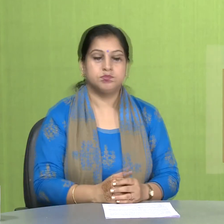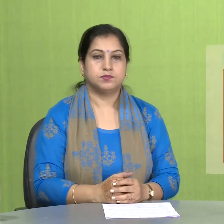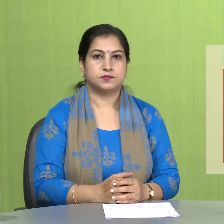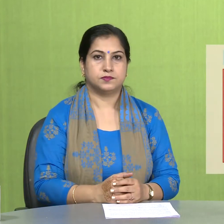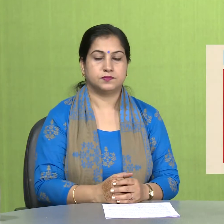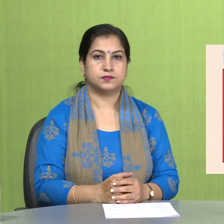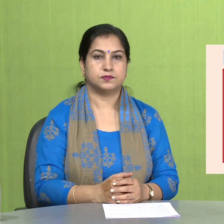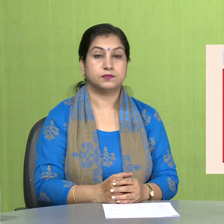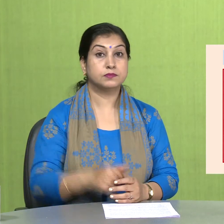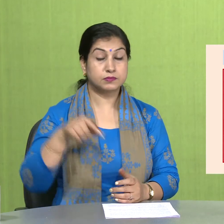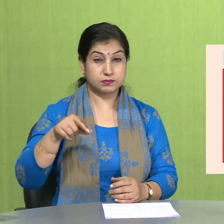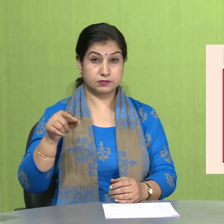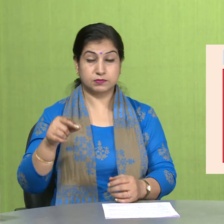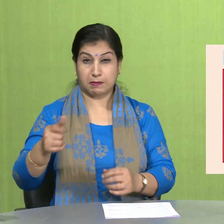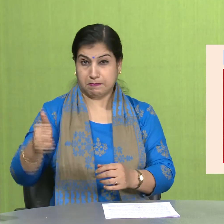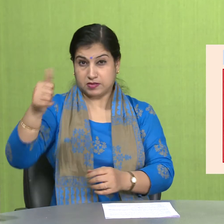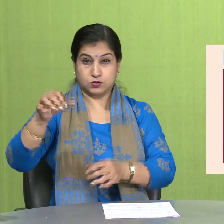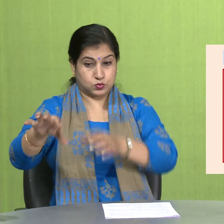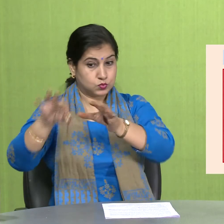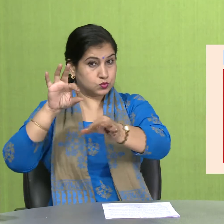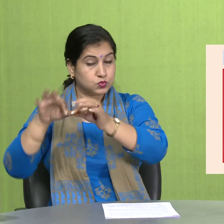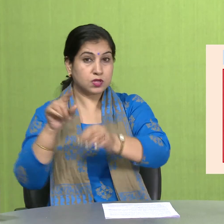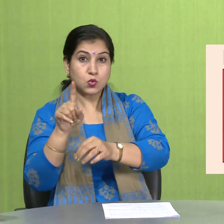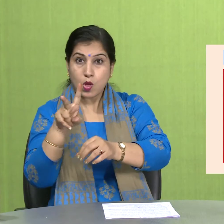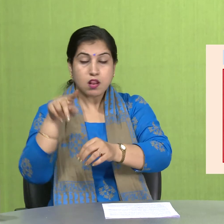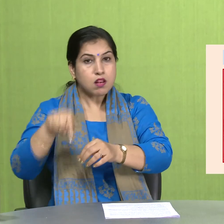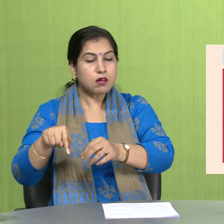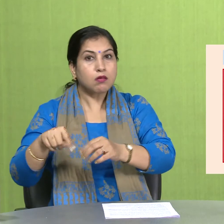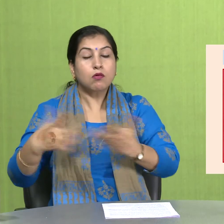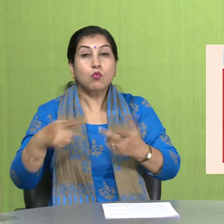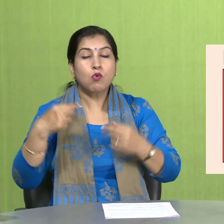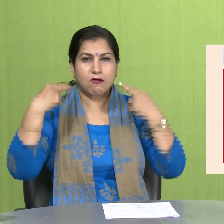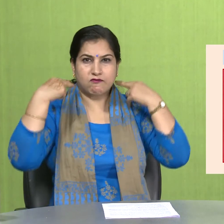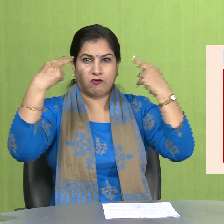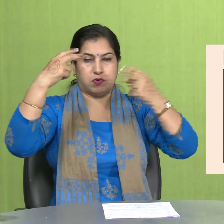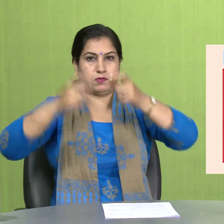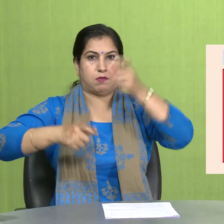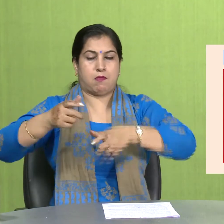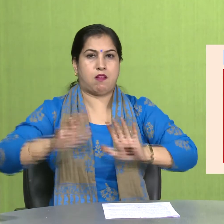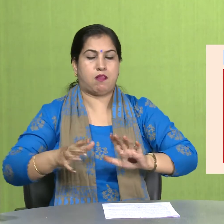The 12 nominated members are the famous personalities from the field of